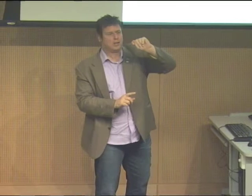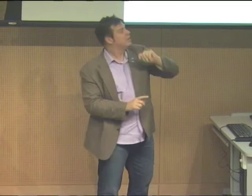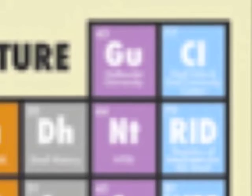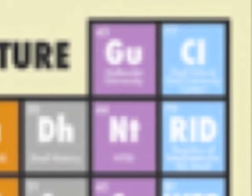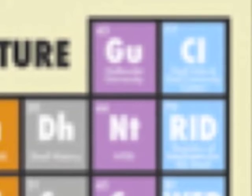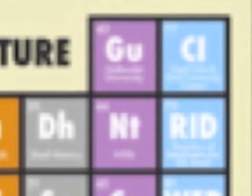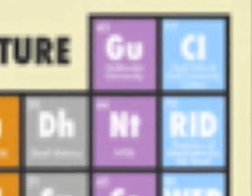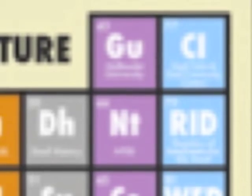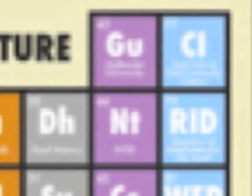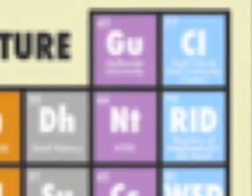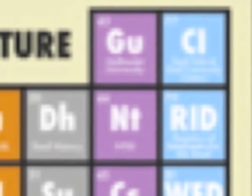GU